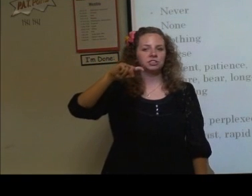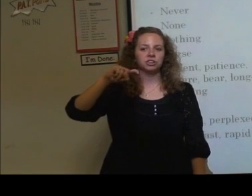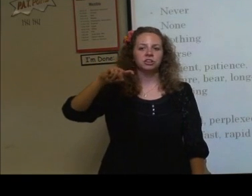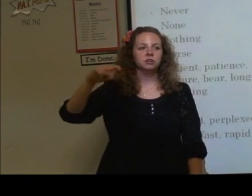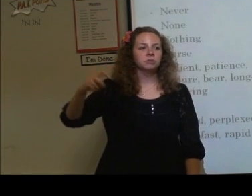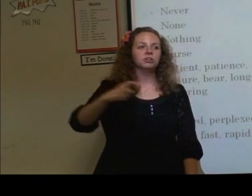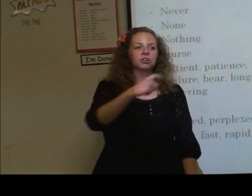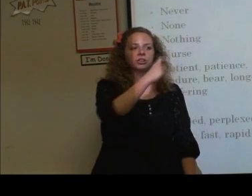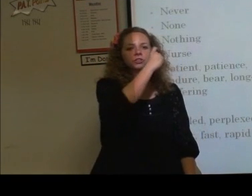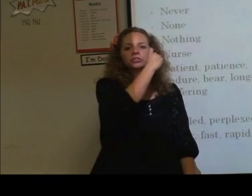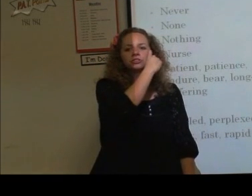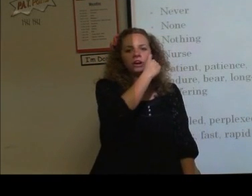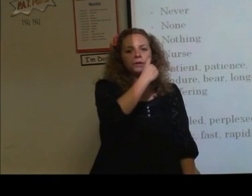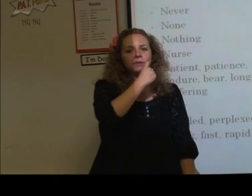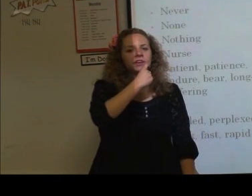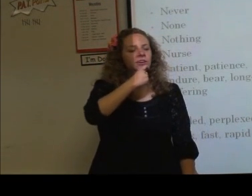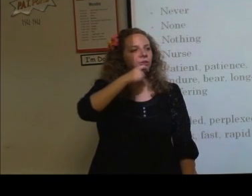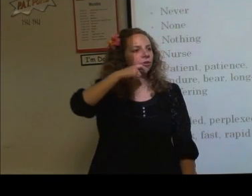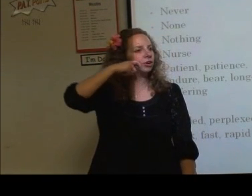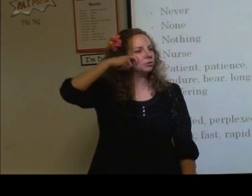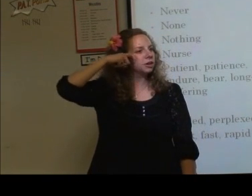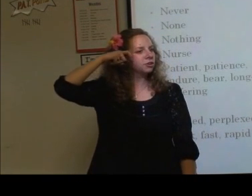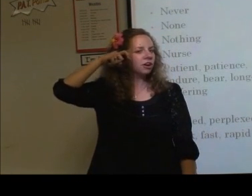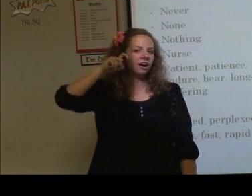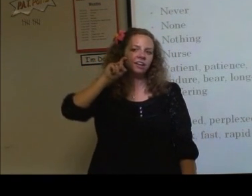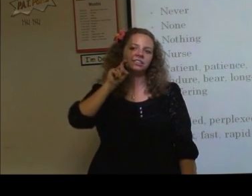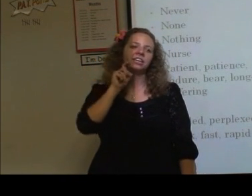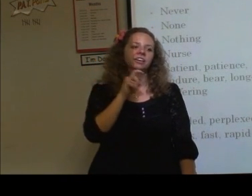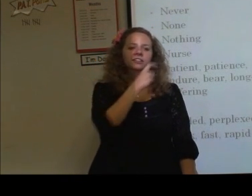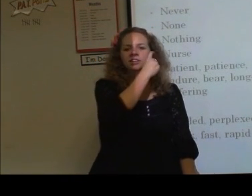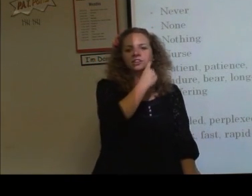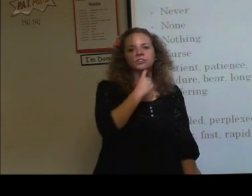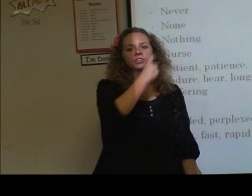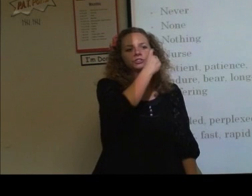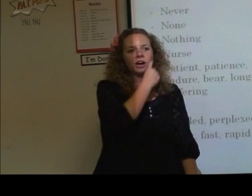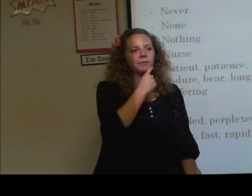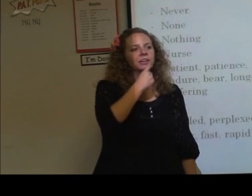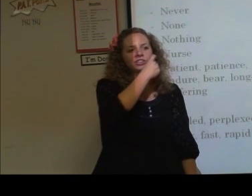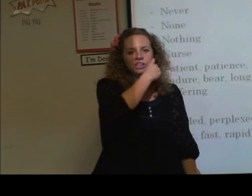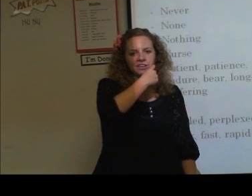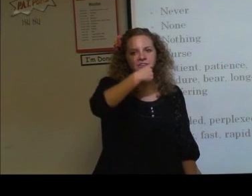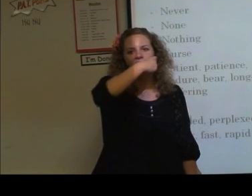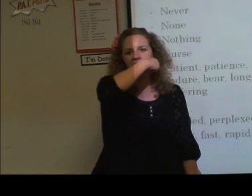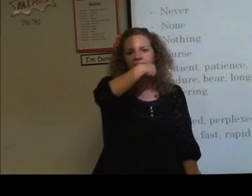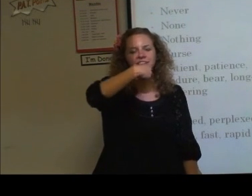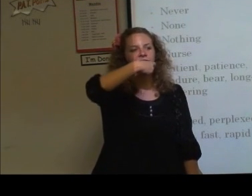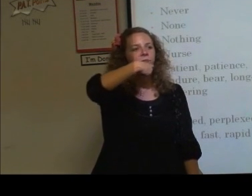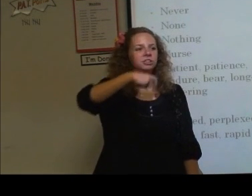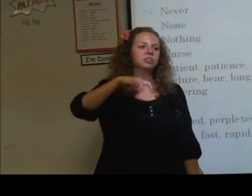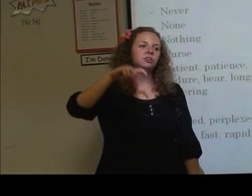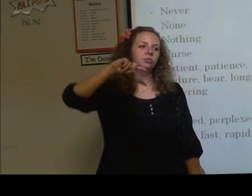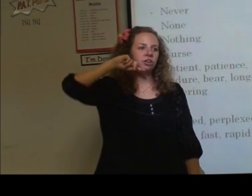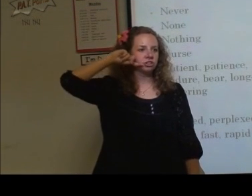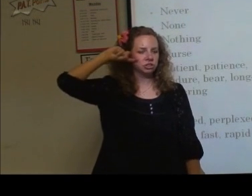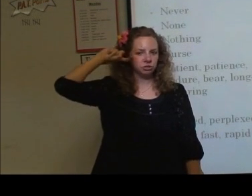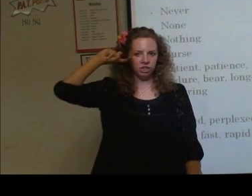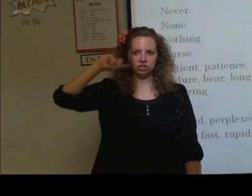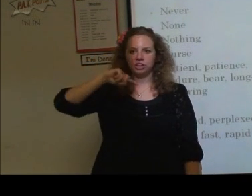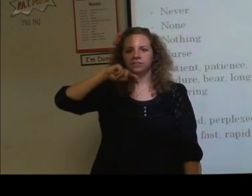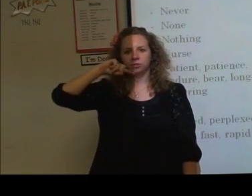razor, but you can also describe like going all the way across, like you can describe like shaving like different parts, or you can just do like shave or